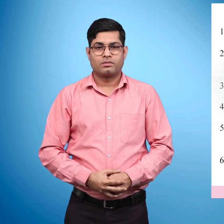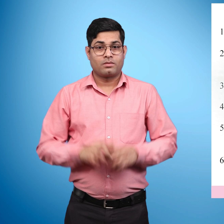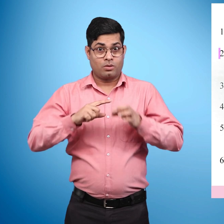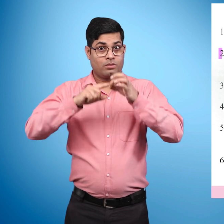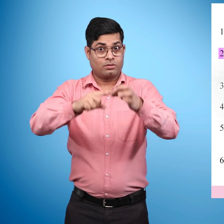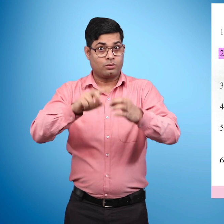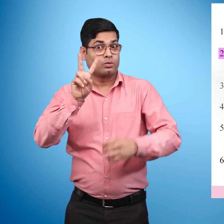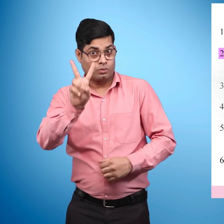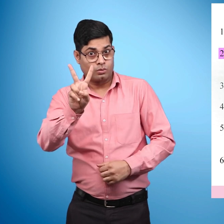Question number 2.